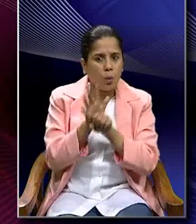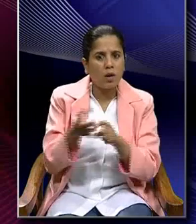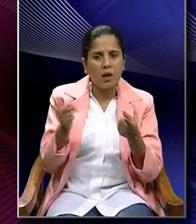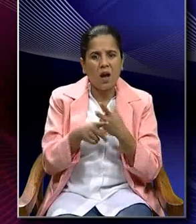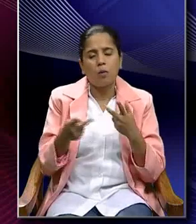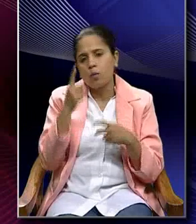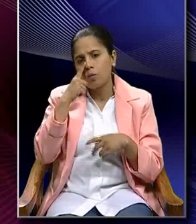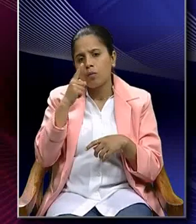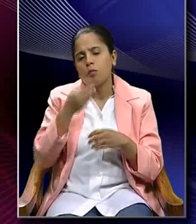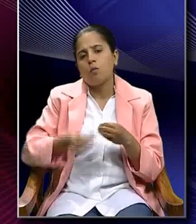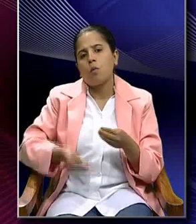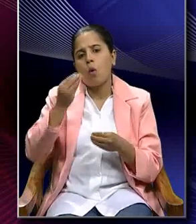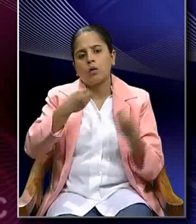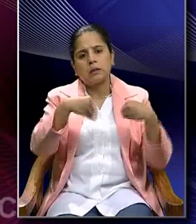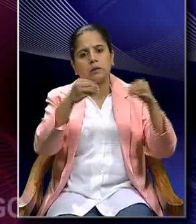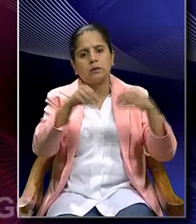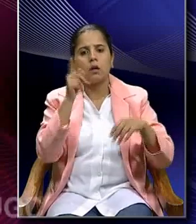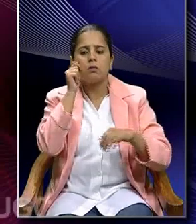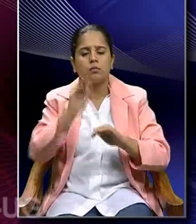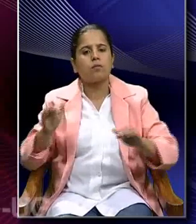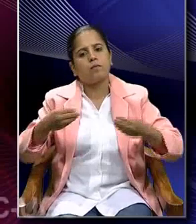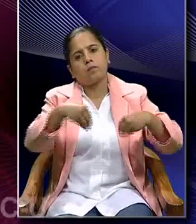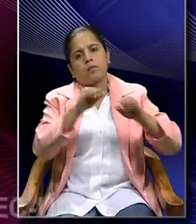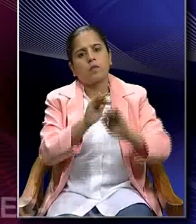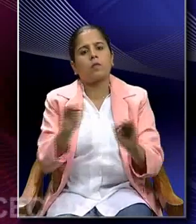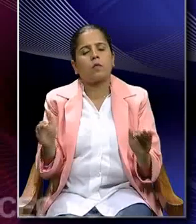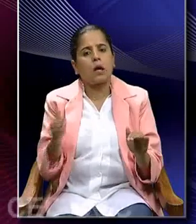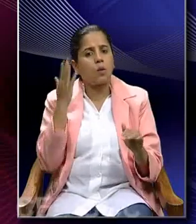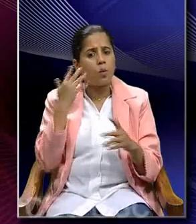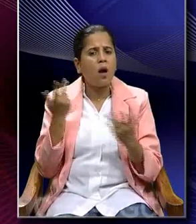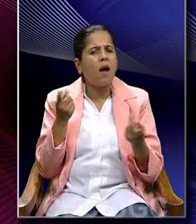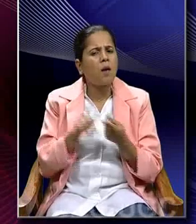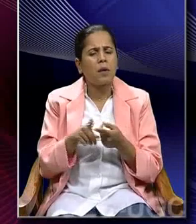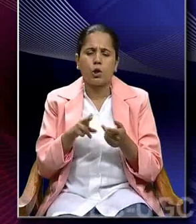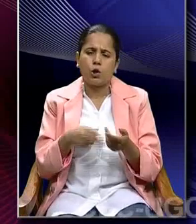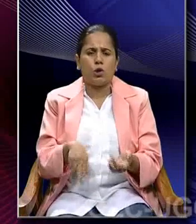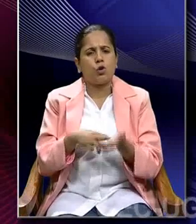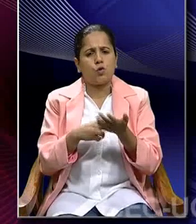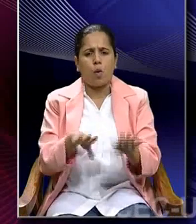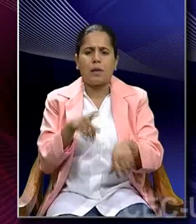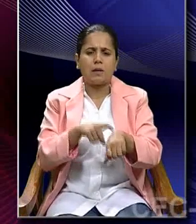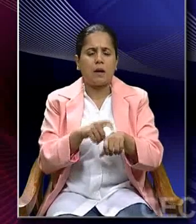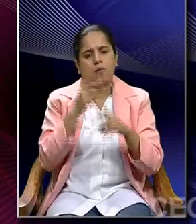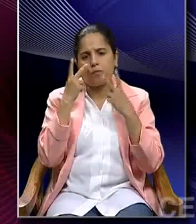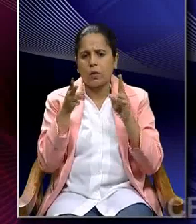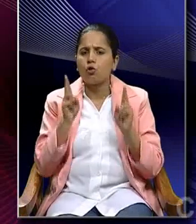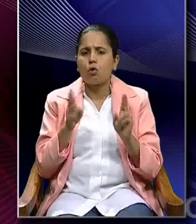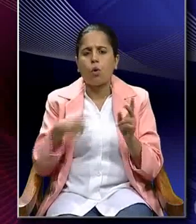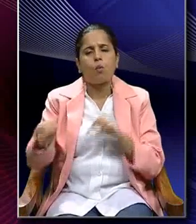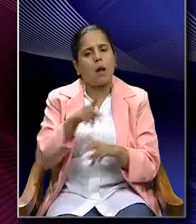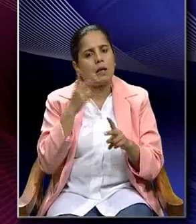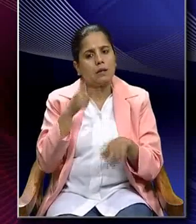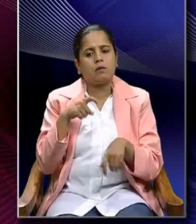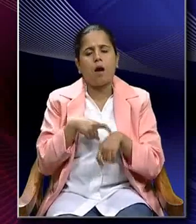COVID-19. Why does that happen? It happens because even in normal times, even in ordinary